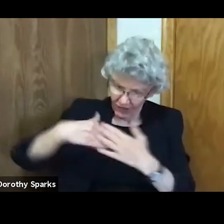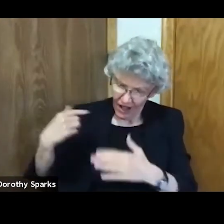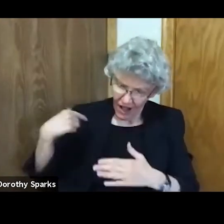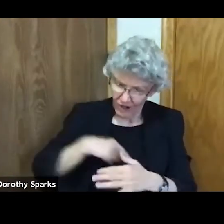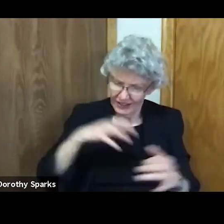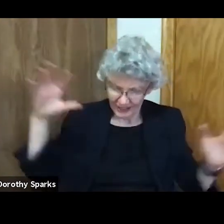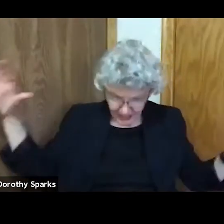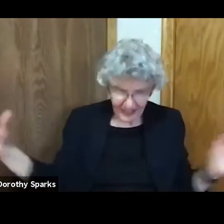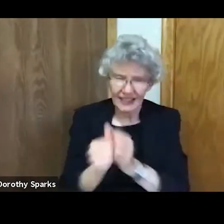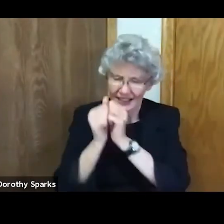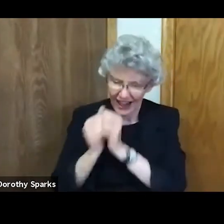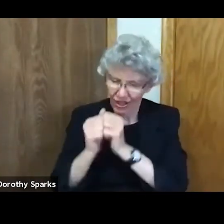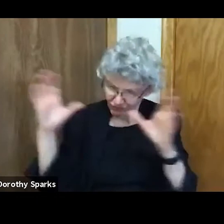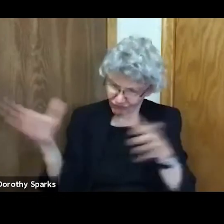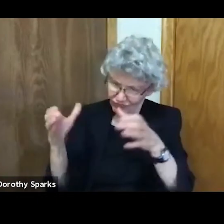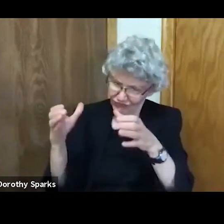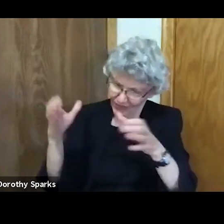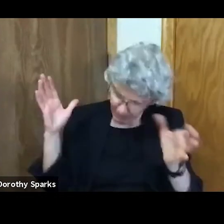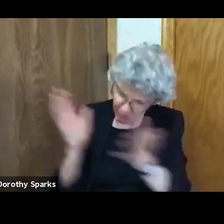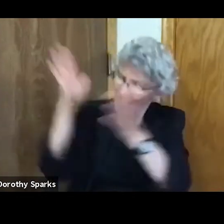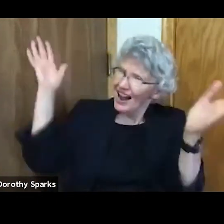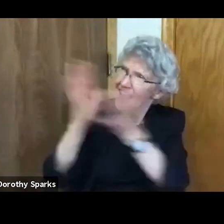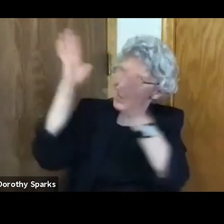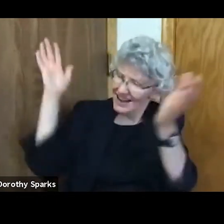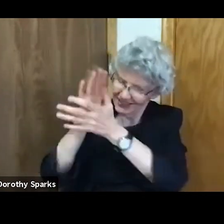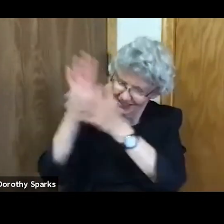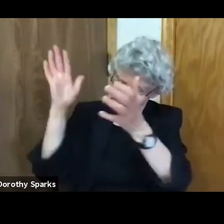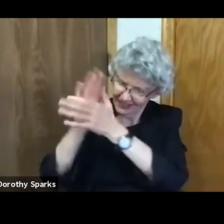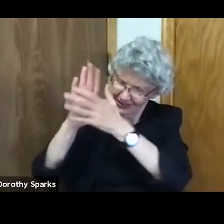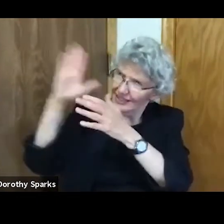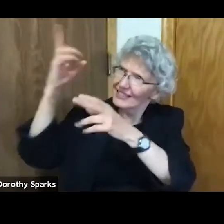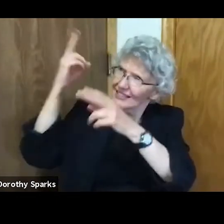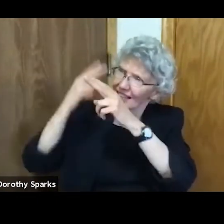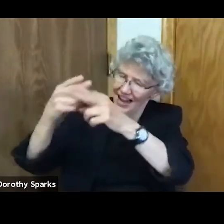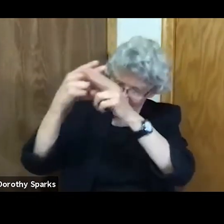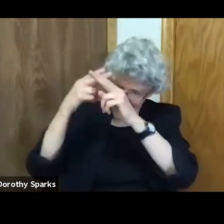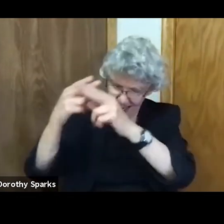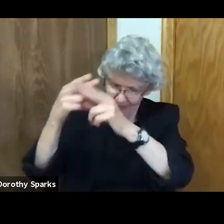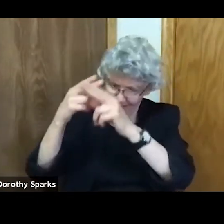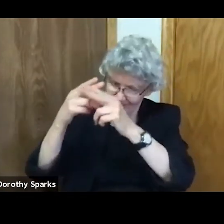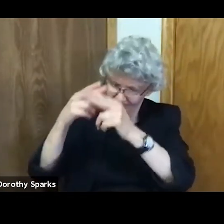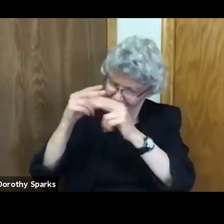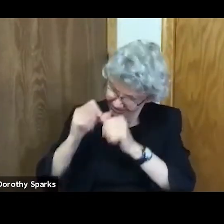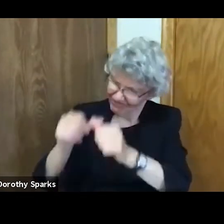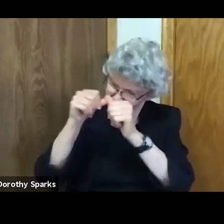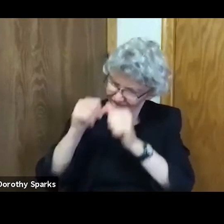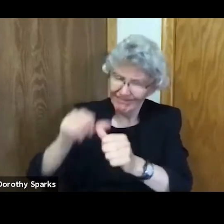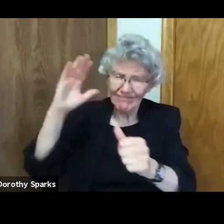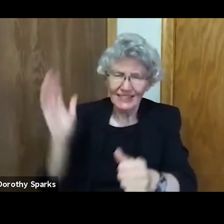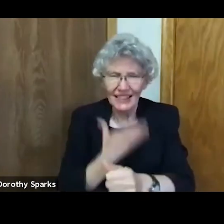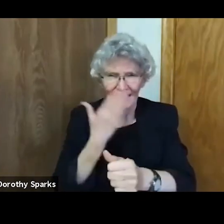give thanks, and together we praise your name and join